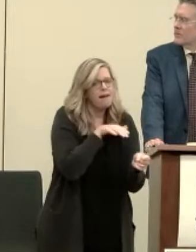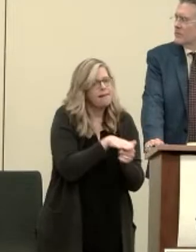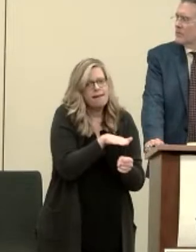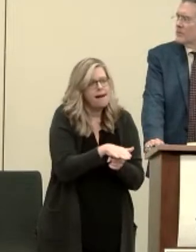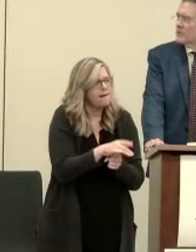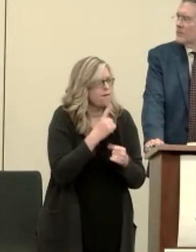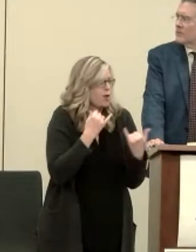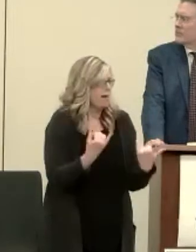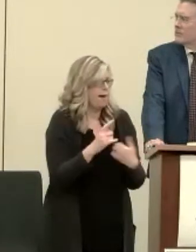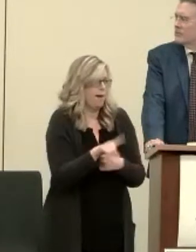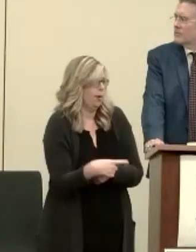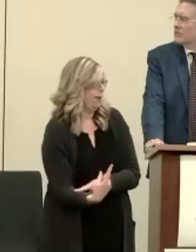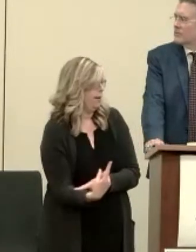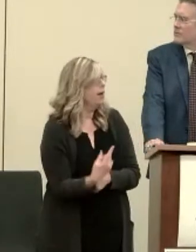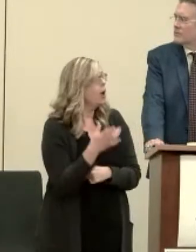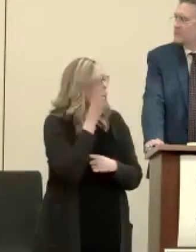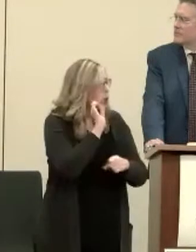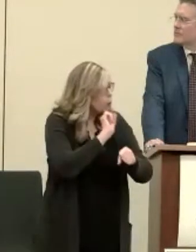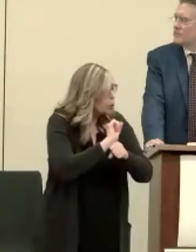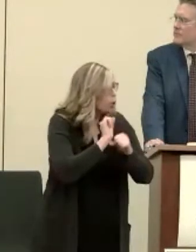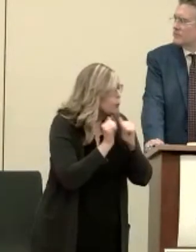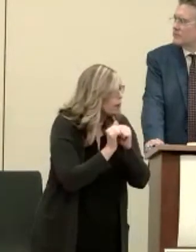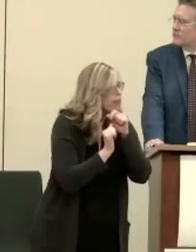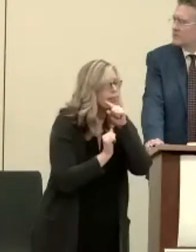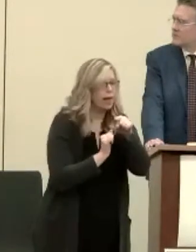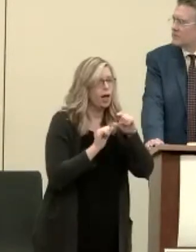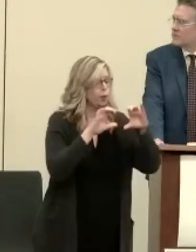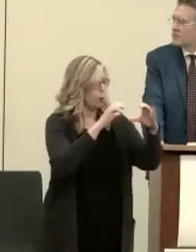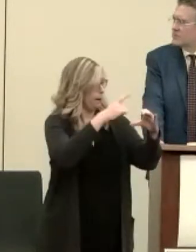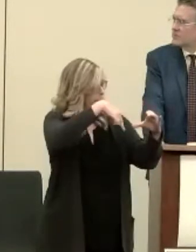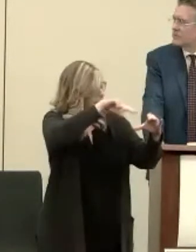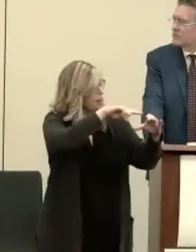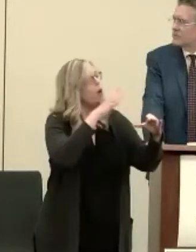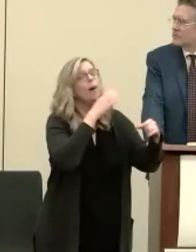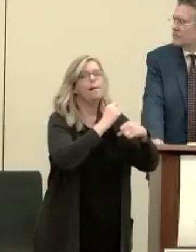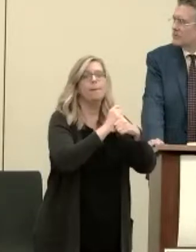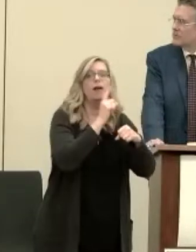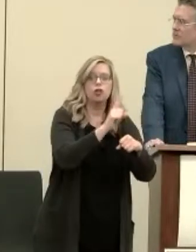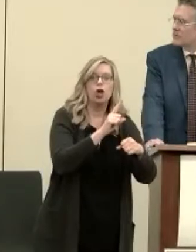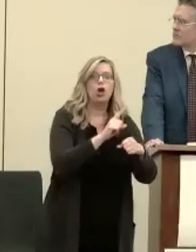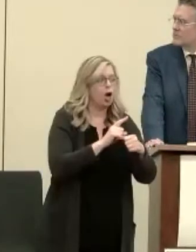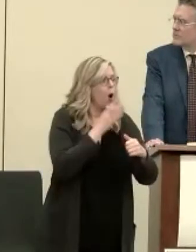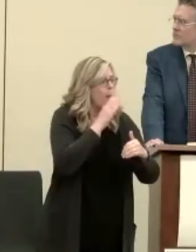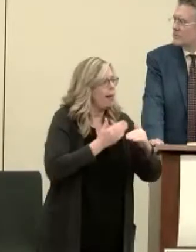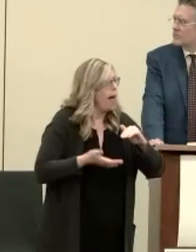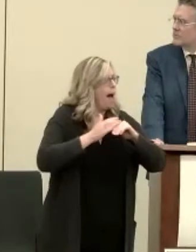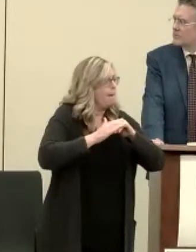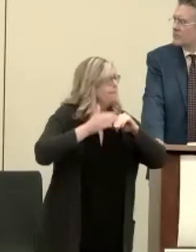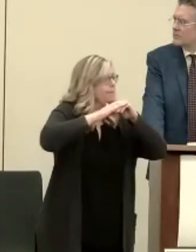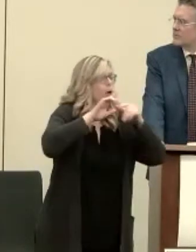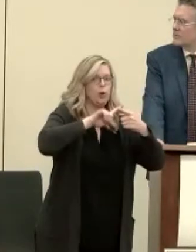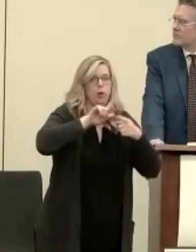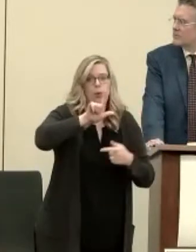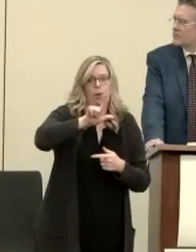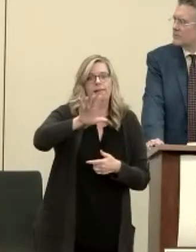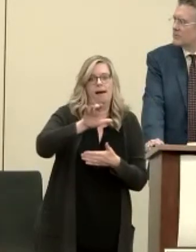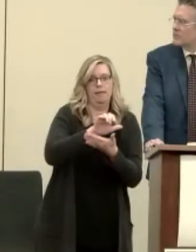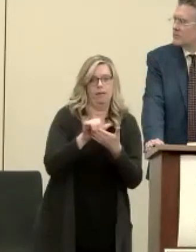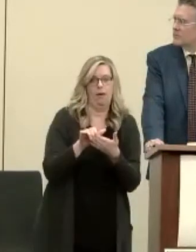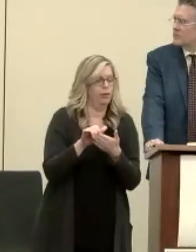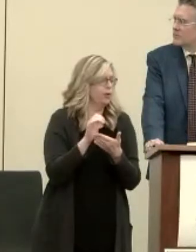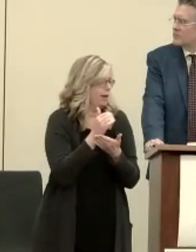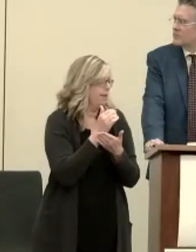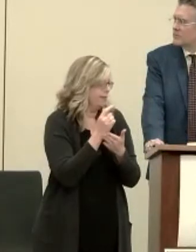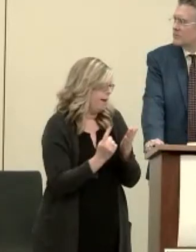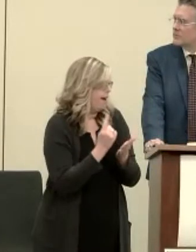collegially with our governing party to ensure that we get to that $25 an hour mark, which we think is more reflective of the baseline